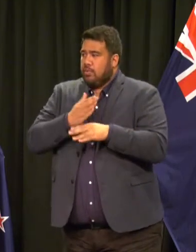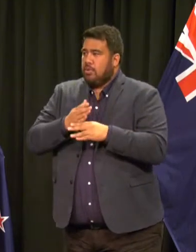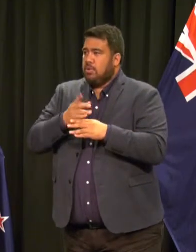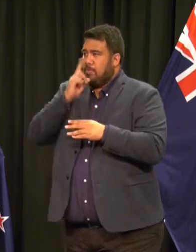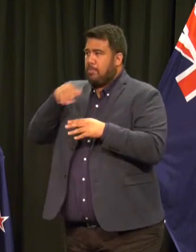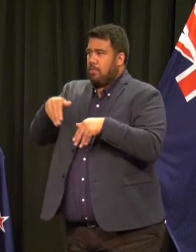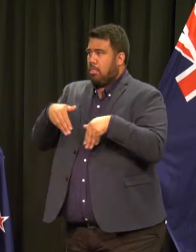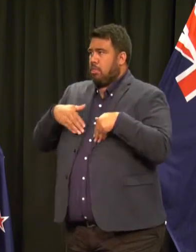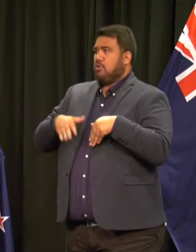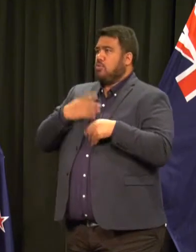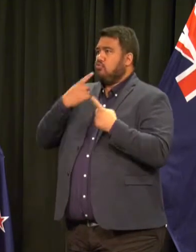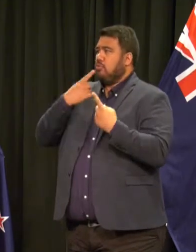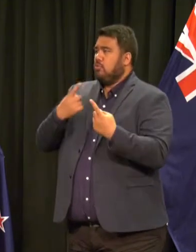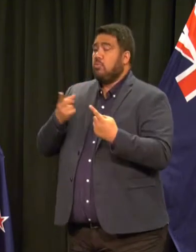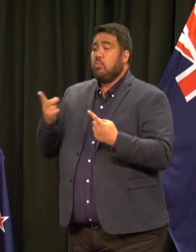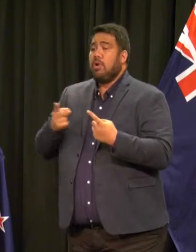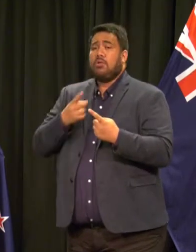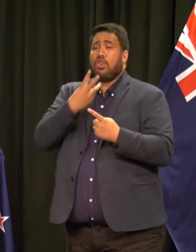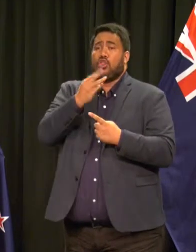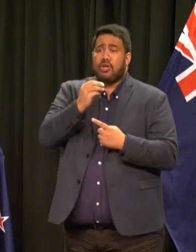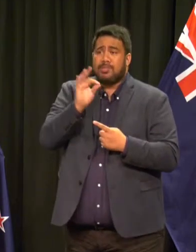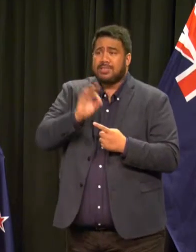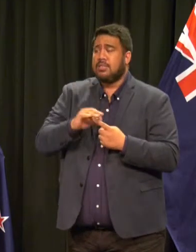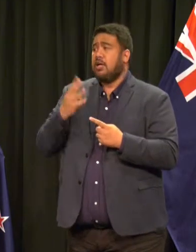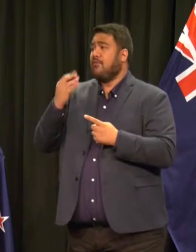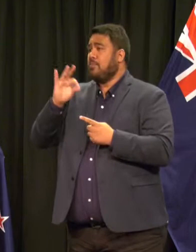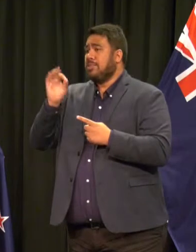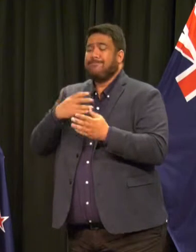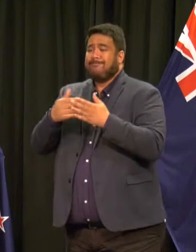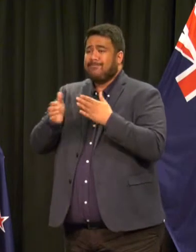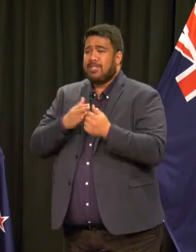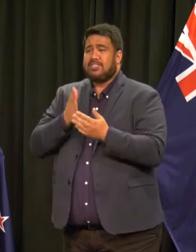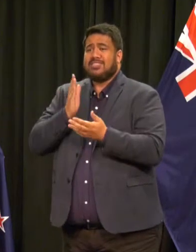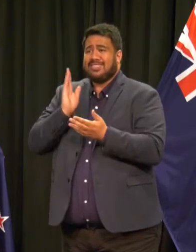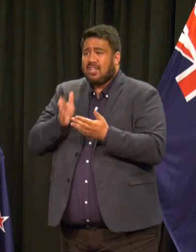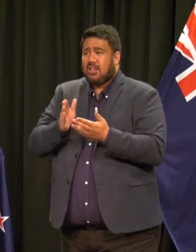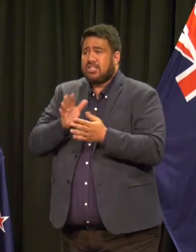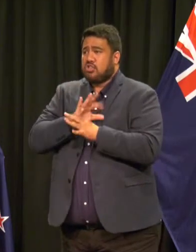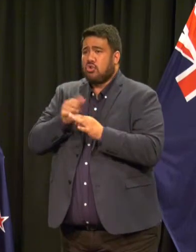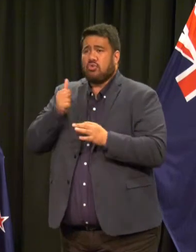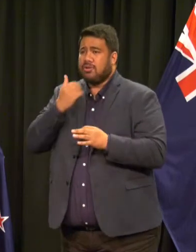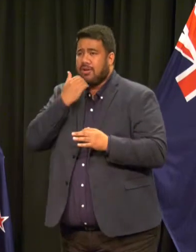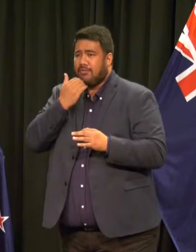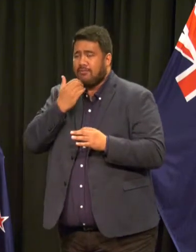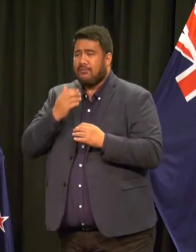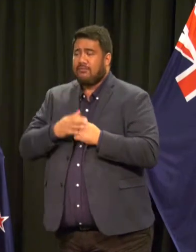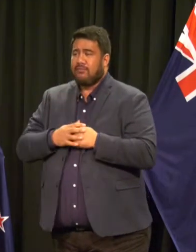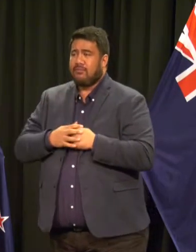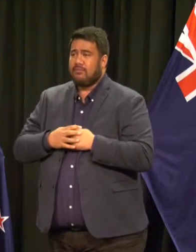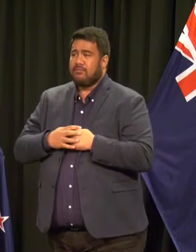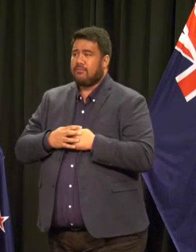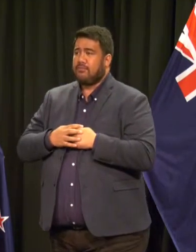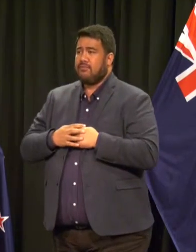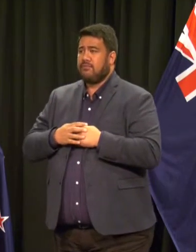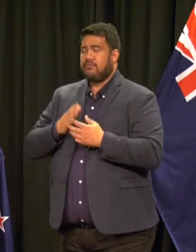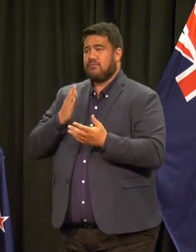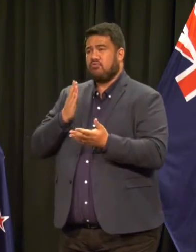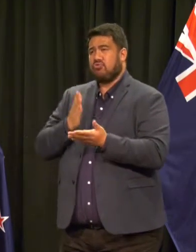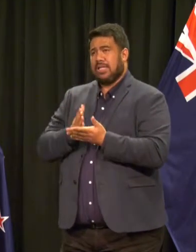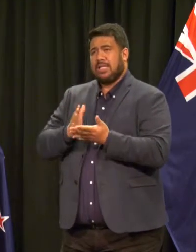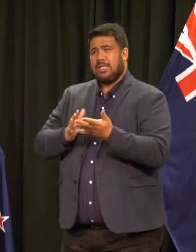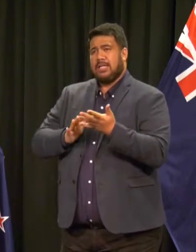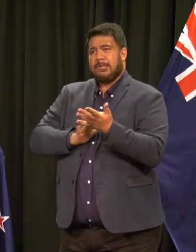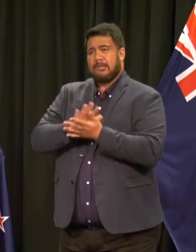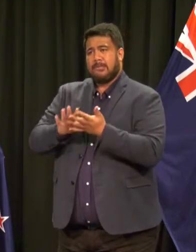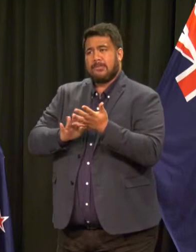say it was 30% or 40%, it's still massively unsatisfactory. And it does impute the conclusion that maybe